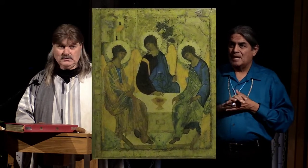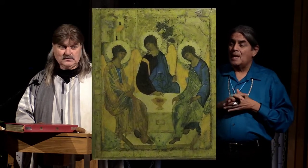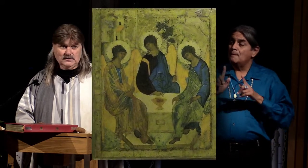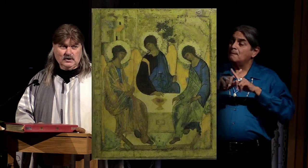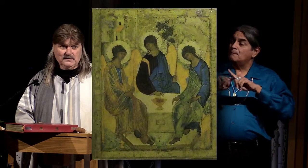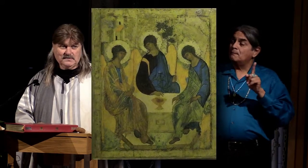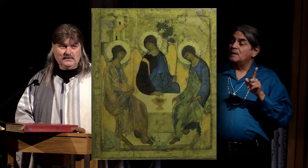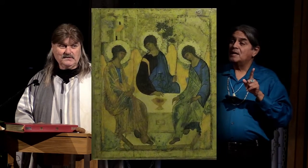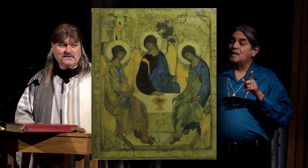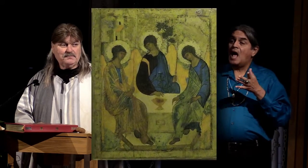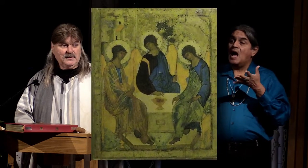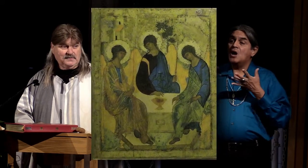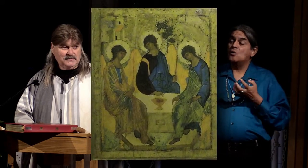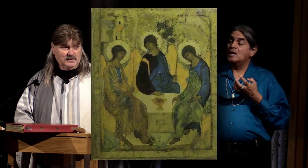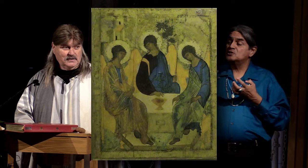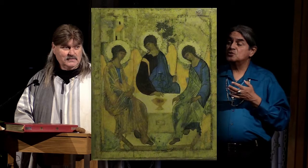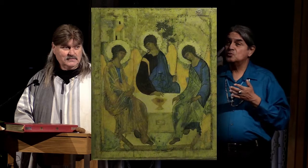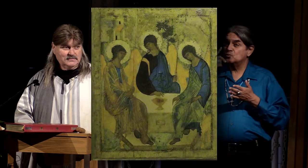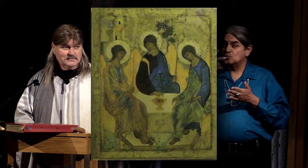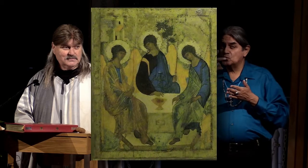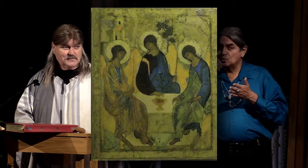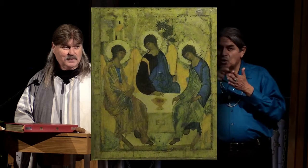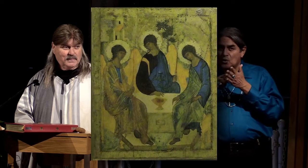But I want you to notice there is a space there